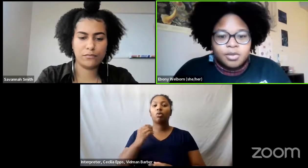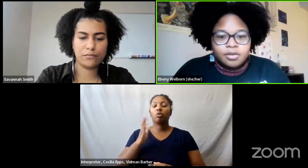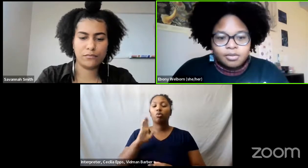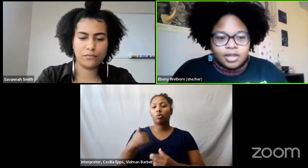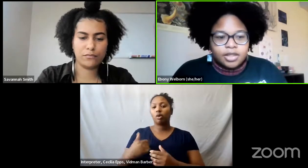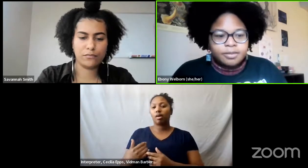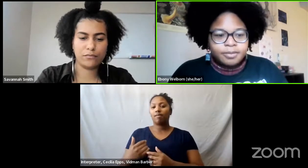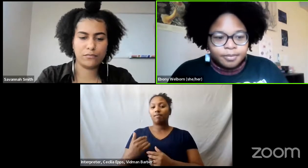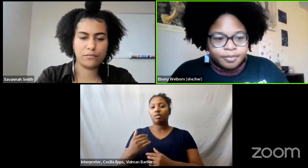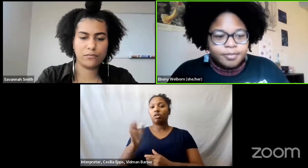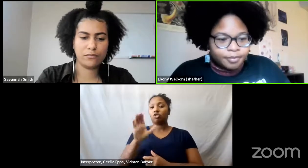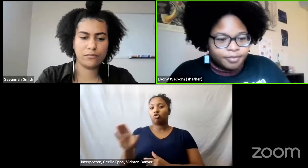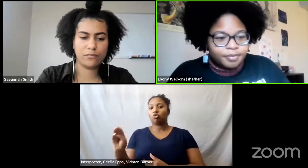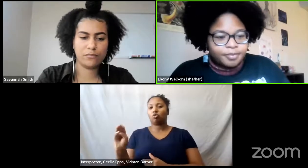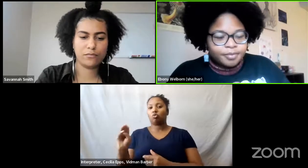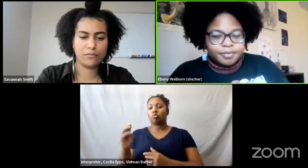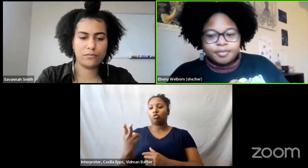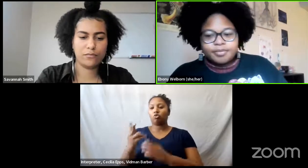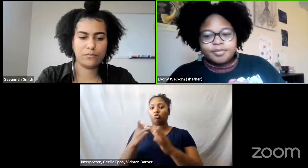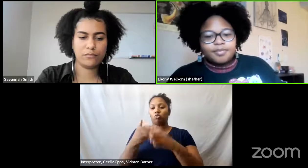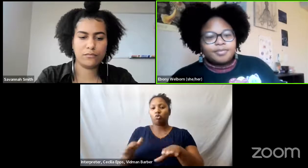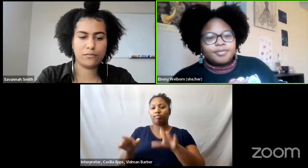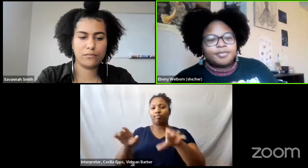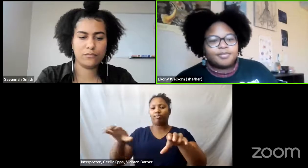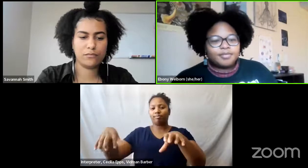the Zoom session.